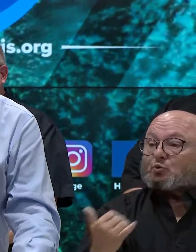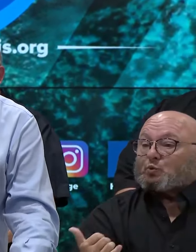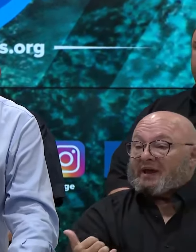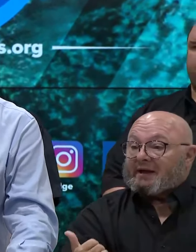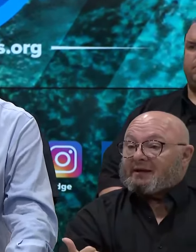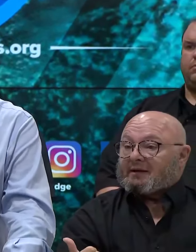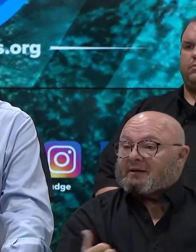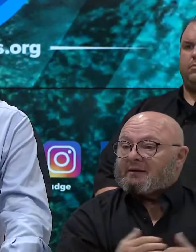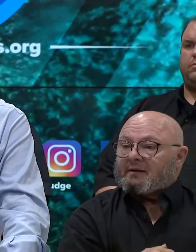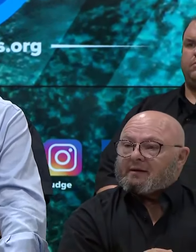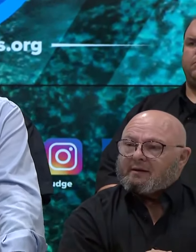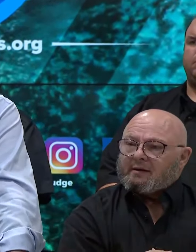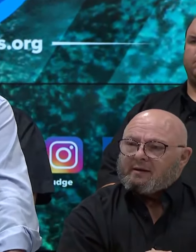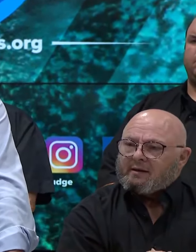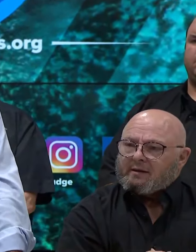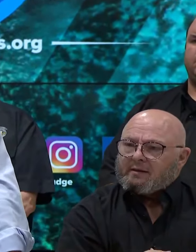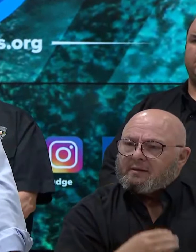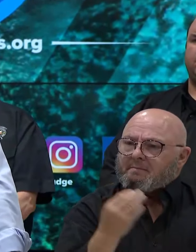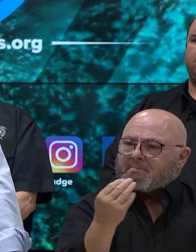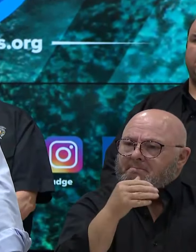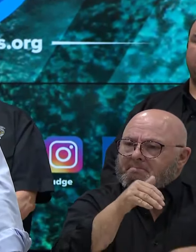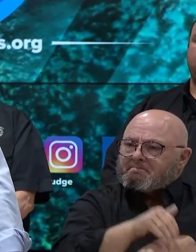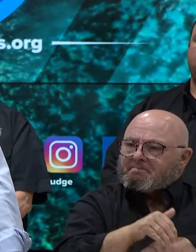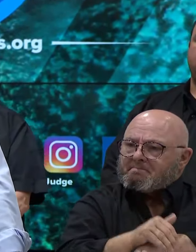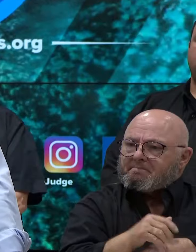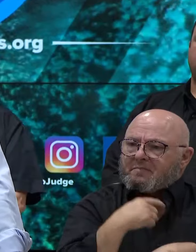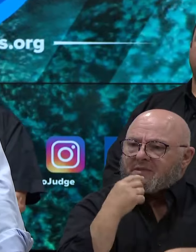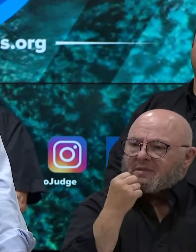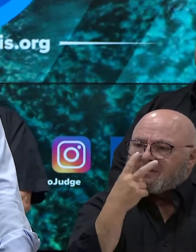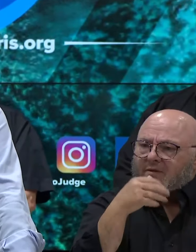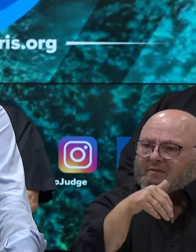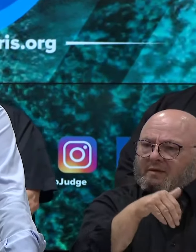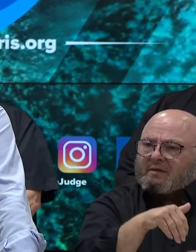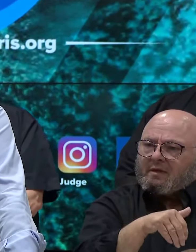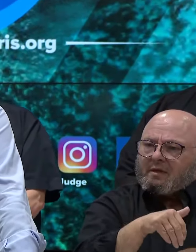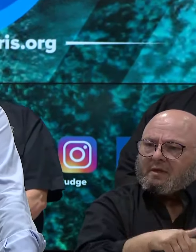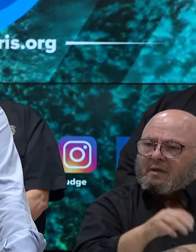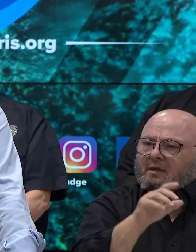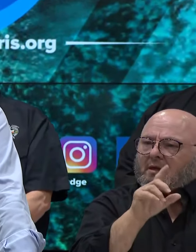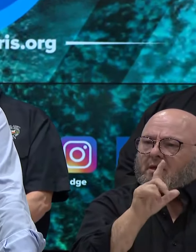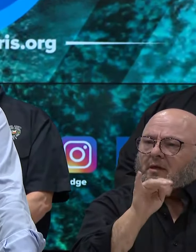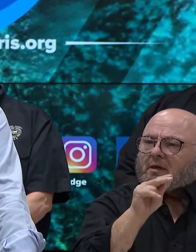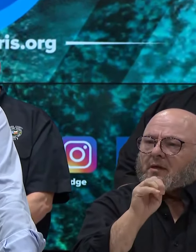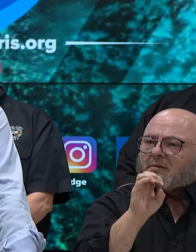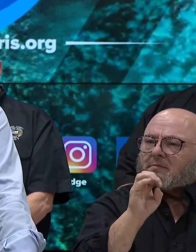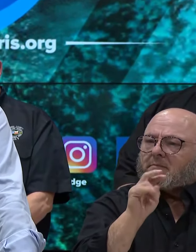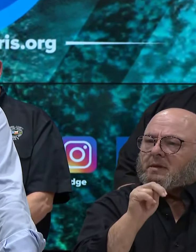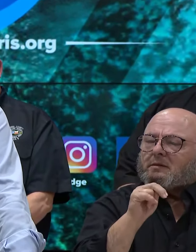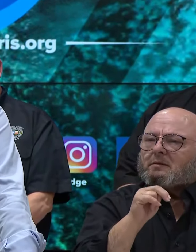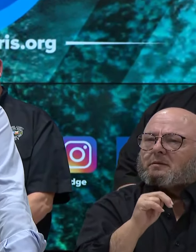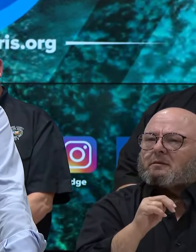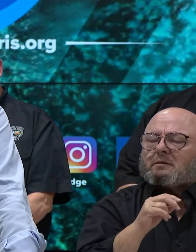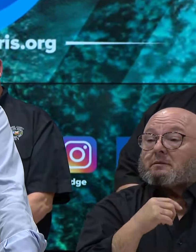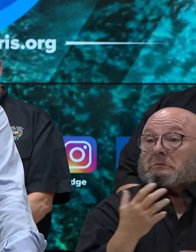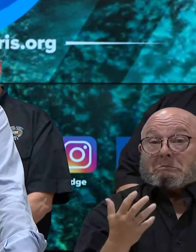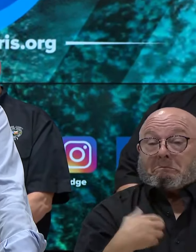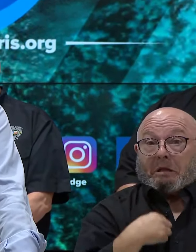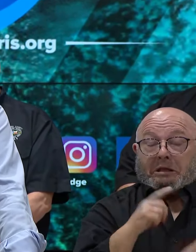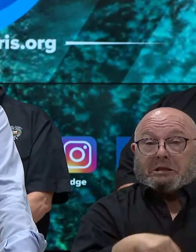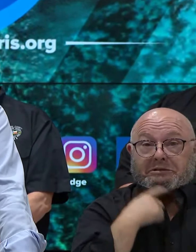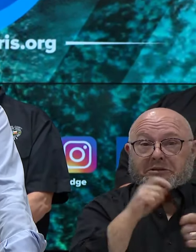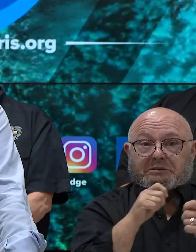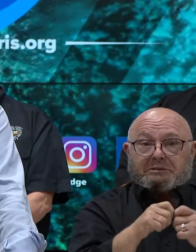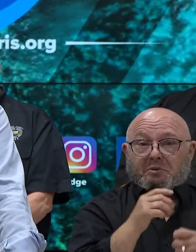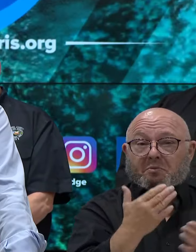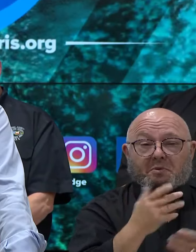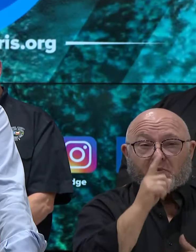Mm-hmm. So. That was my question. On Monday night, I mean, you said 12,000 might went out, but on Monday night, how many were here? It's hard to say. It could have been